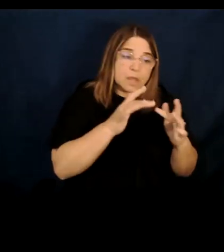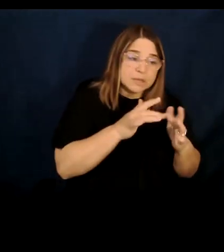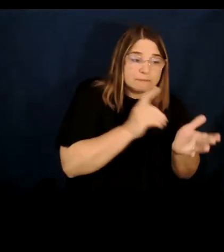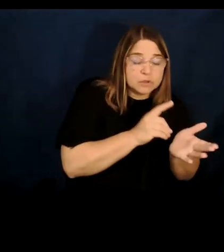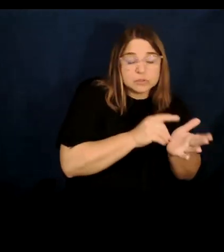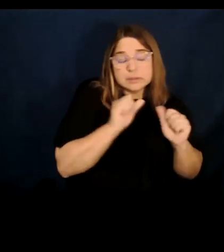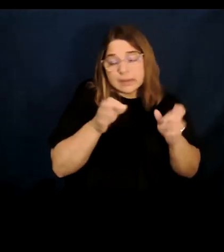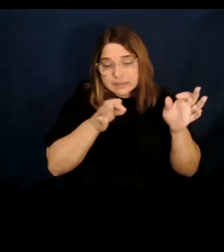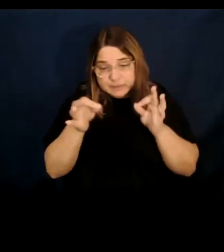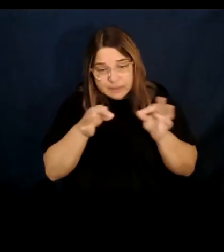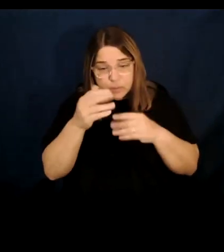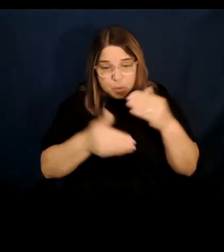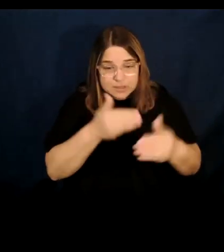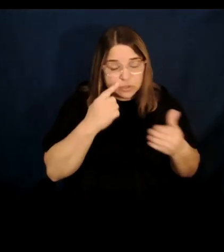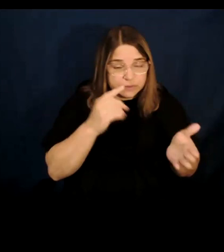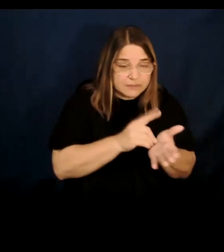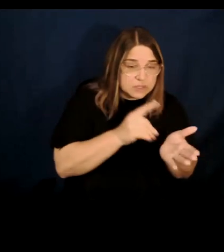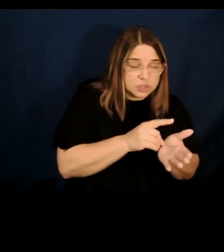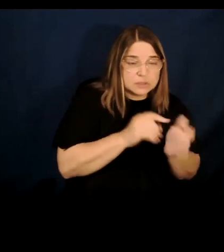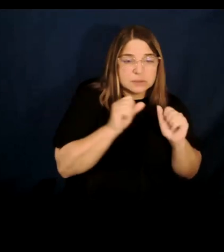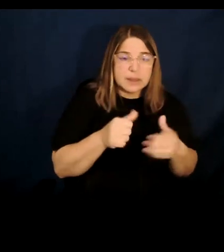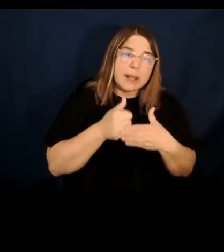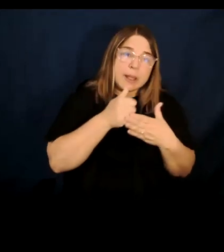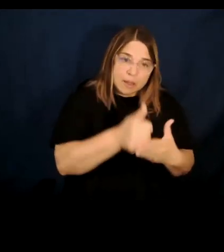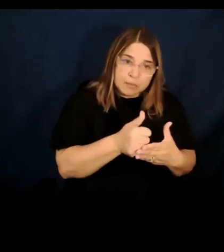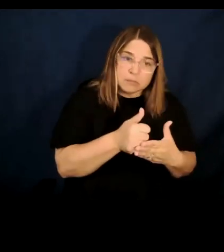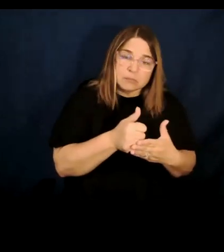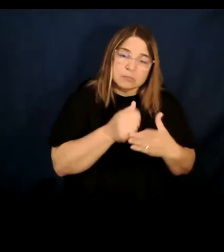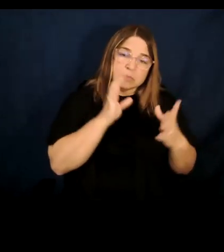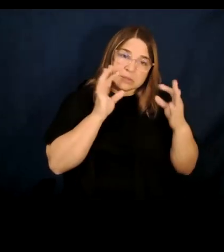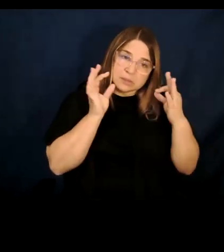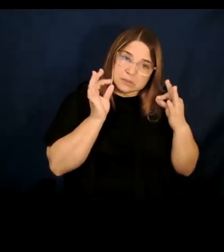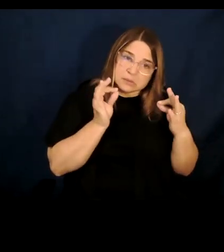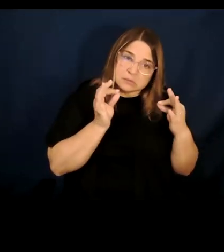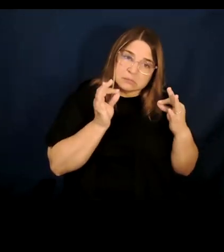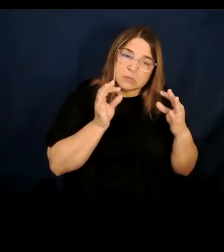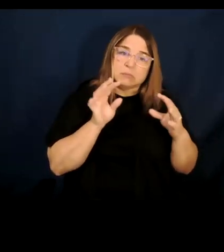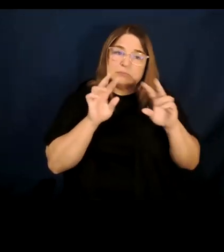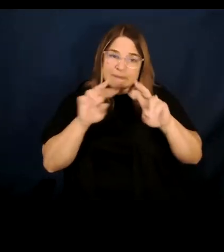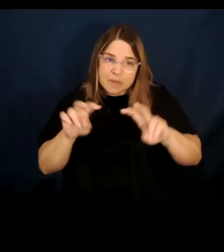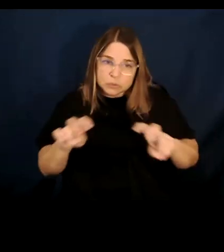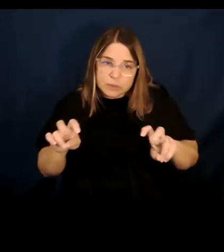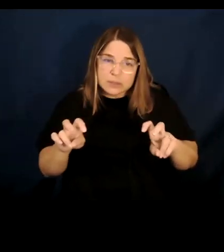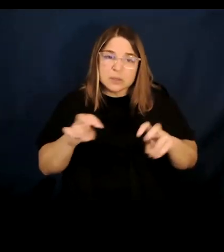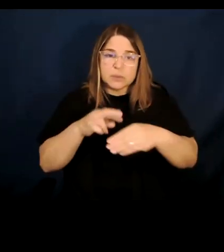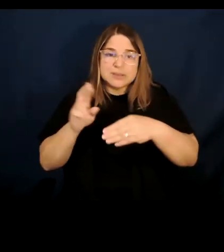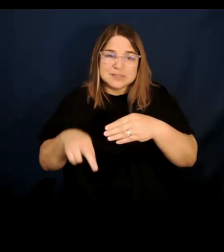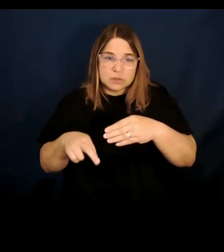the process to your physician, and we can help evaluate the results of the test and share them with